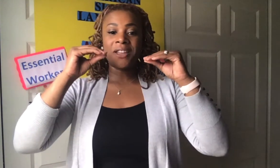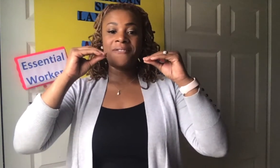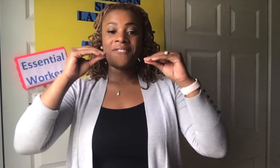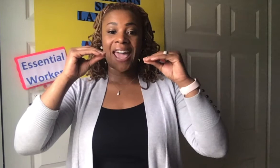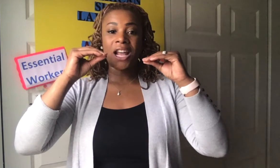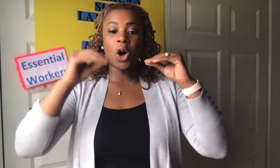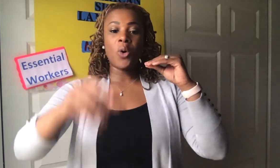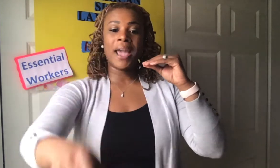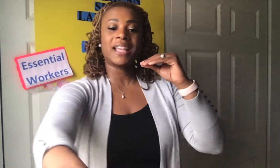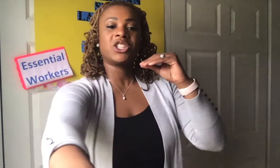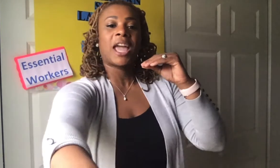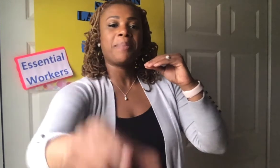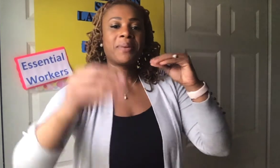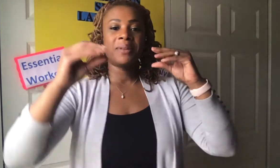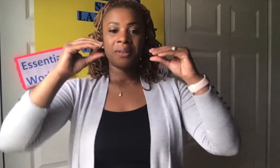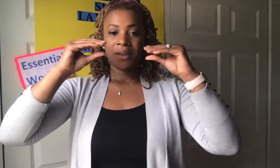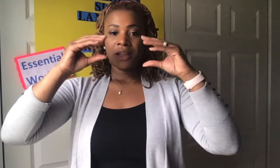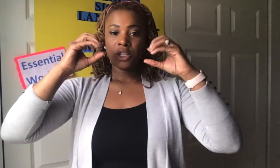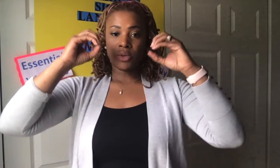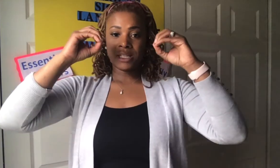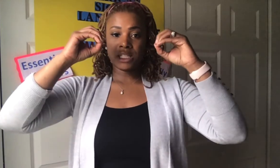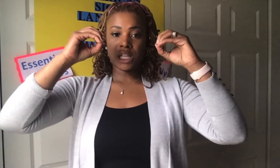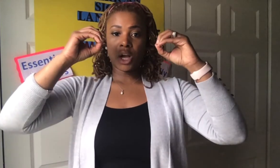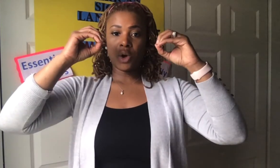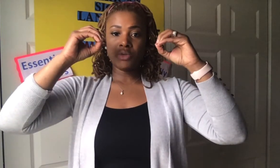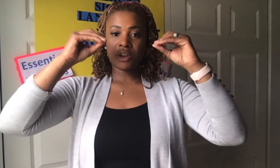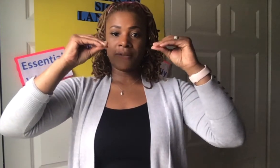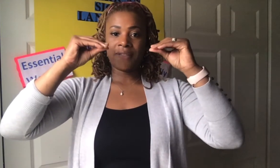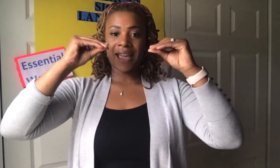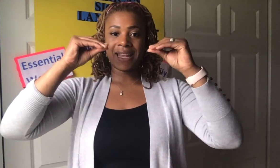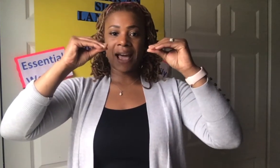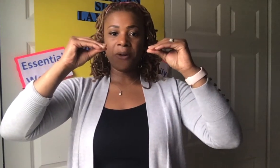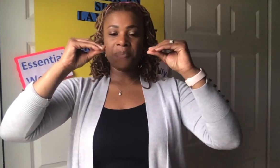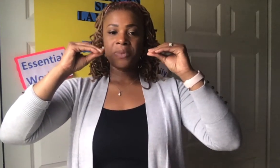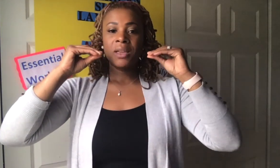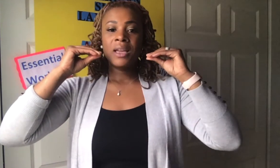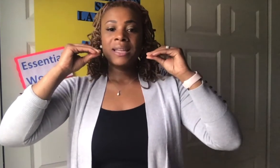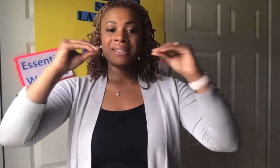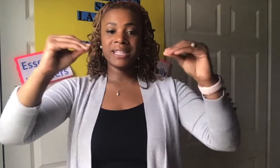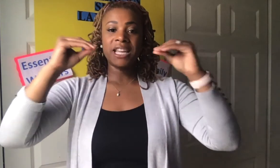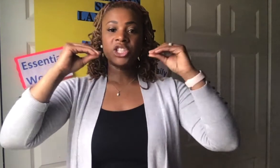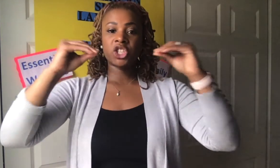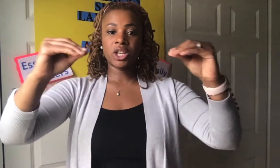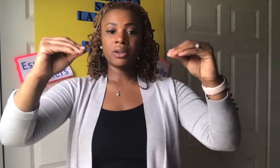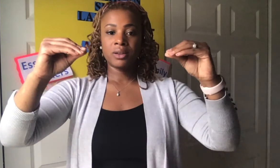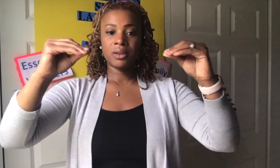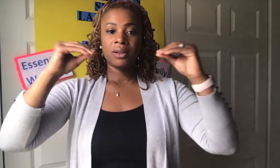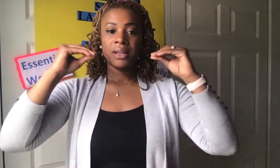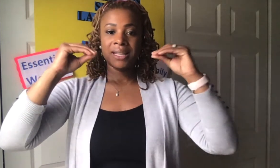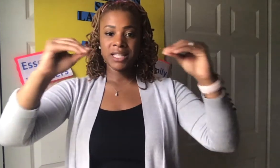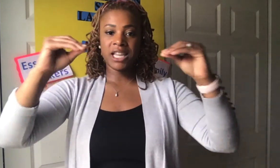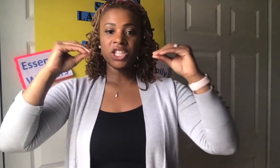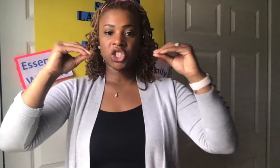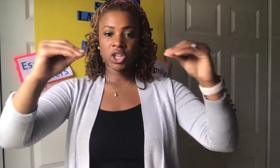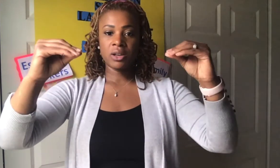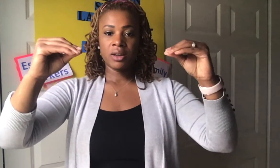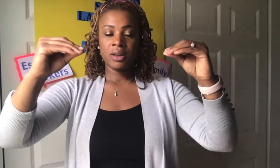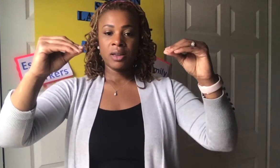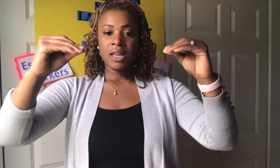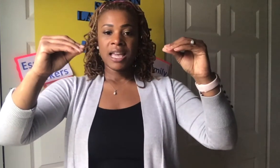flat O hand shape. So this is an O. You're going to flatten it out. Teach. Teach. And then you're